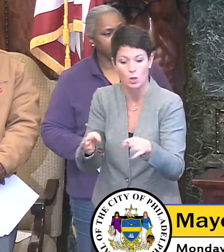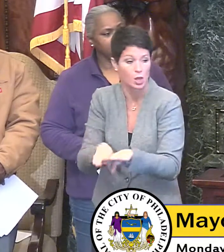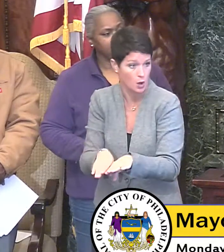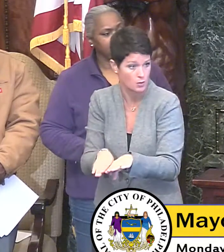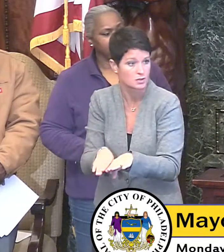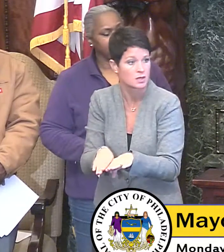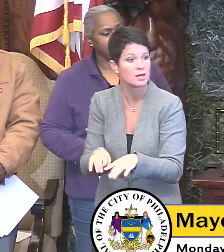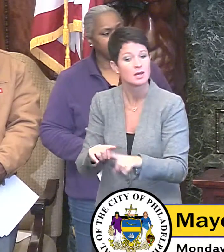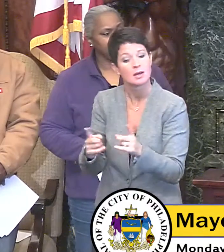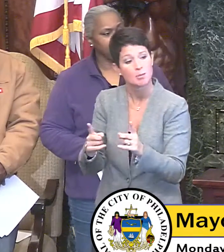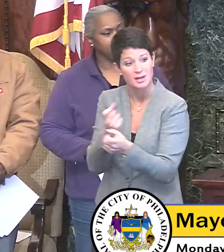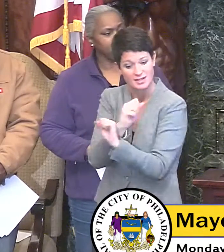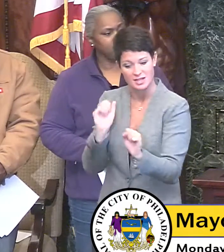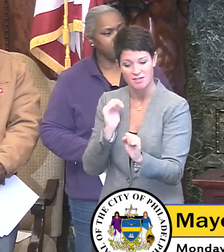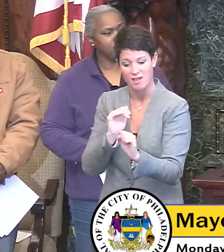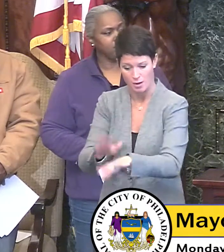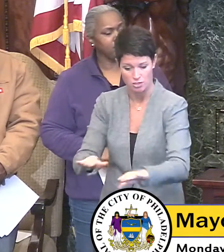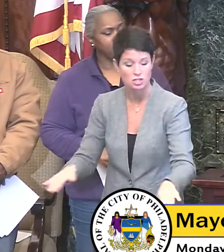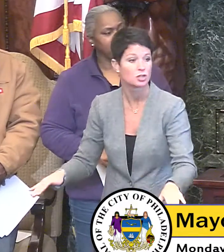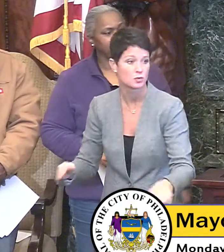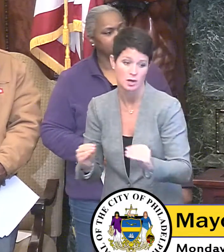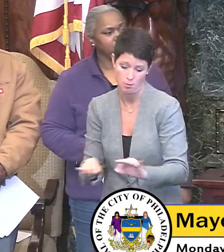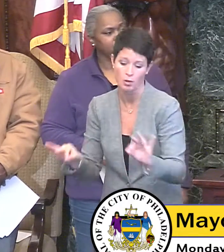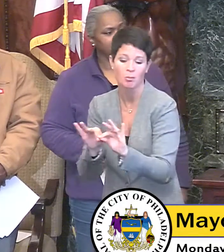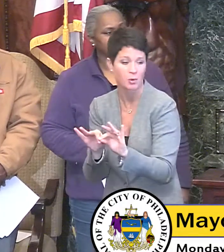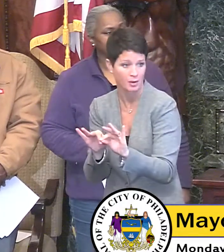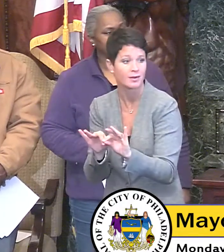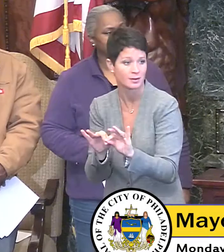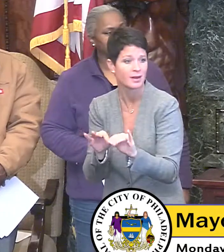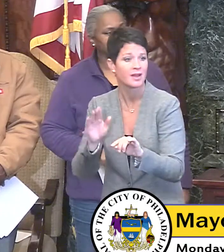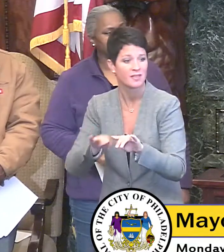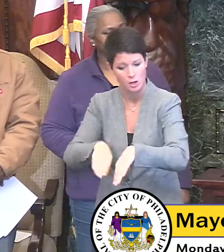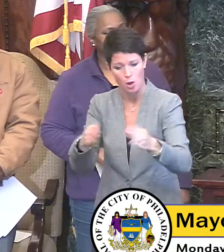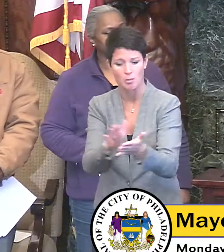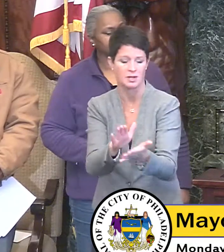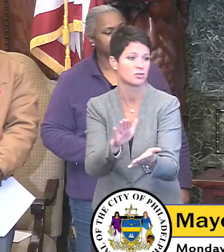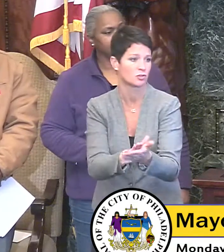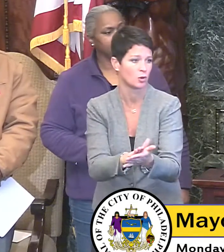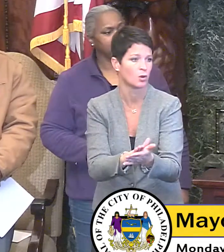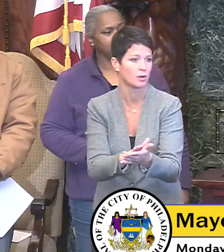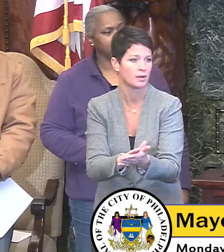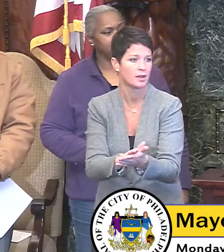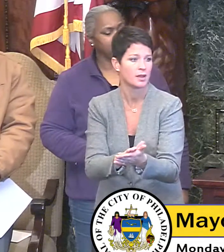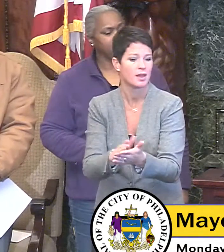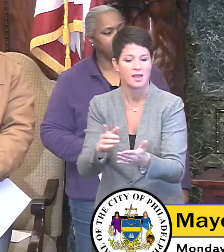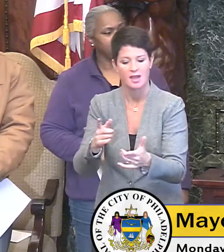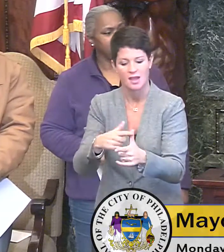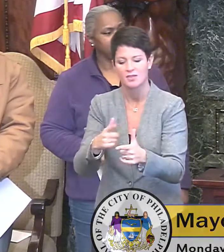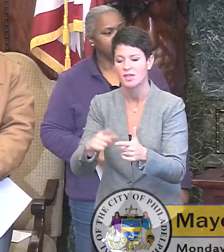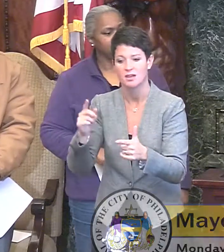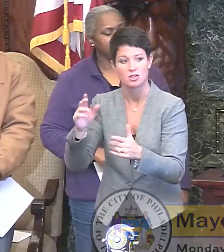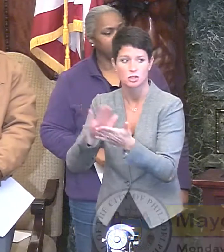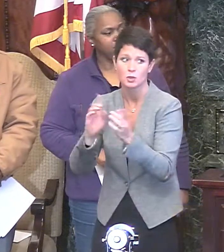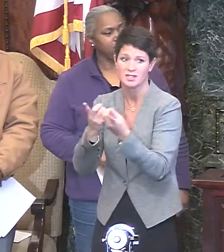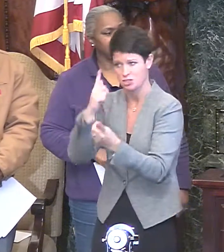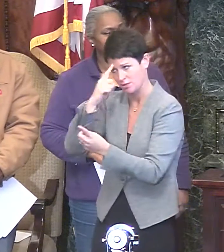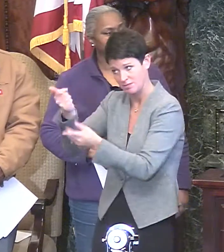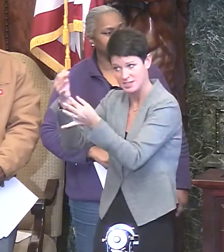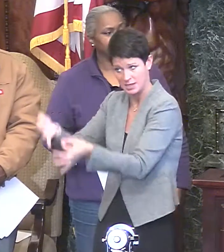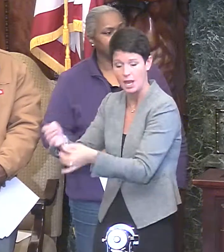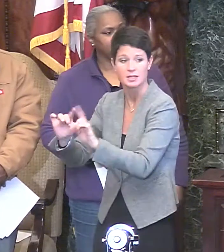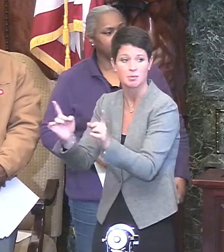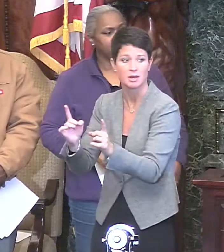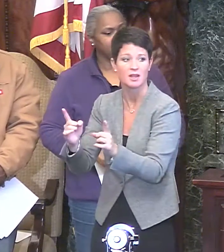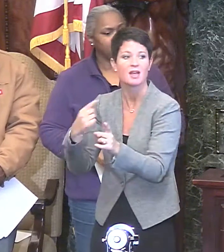think the safety of our little children are more important than having the school open, and they decided, it's their call really, but they do it